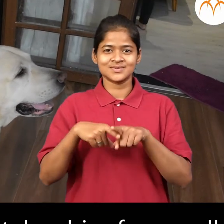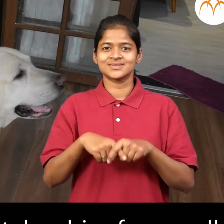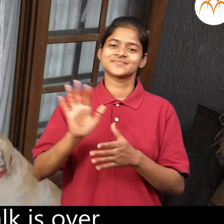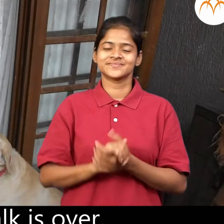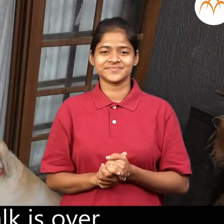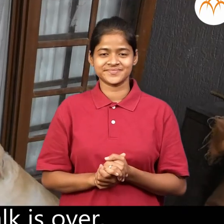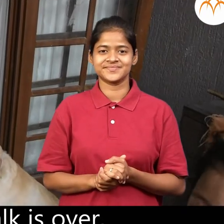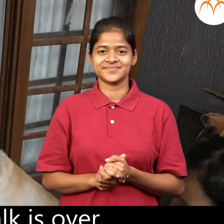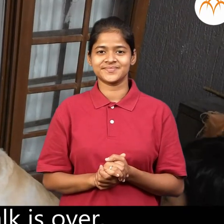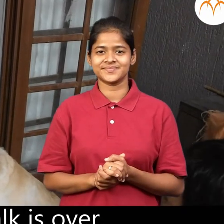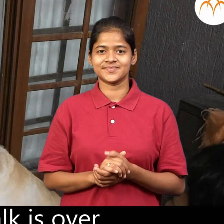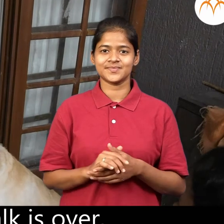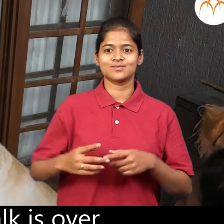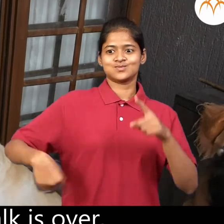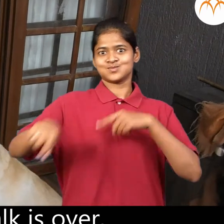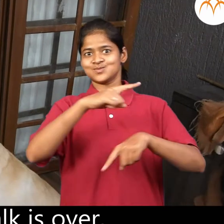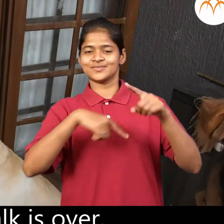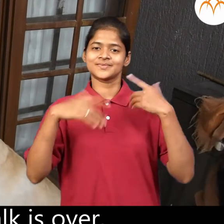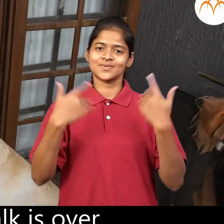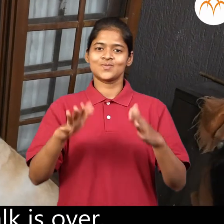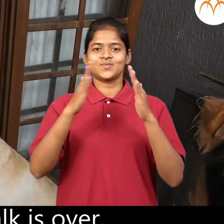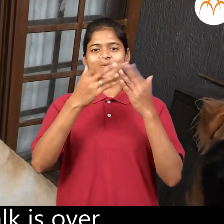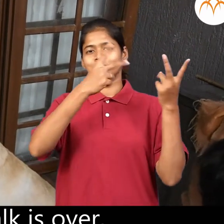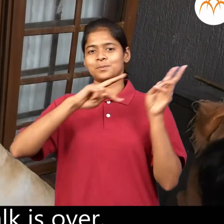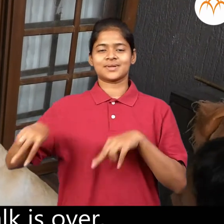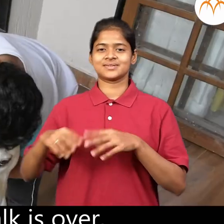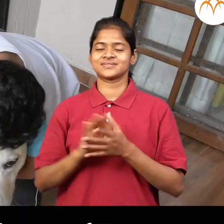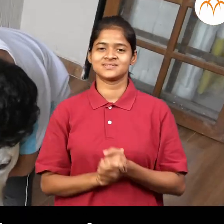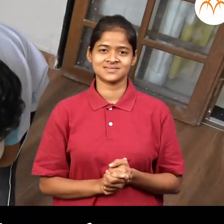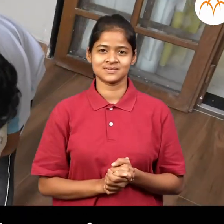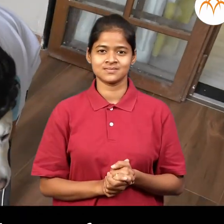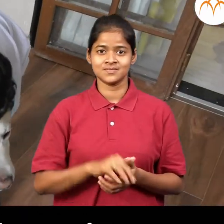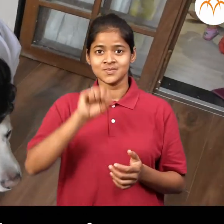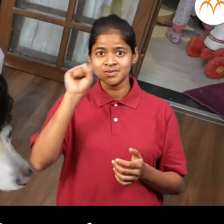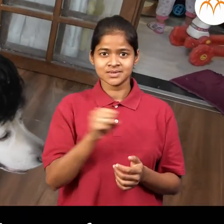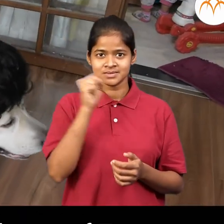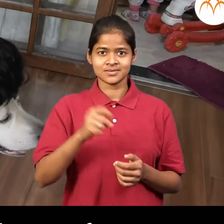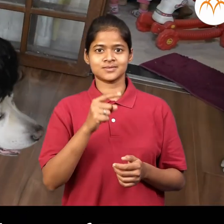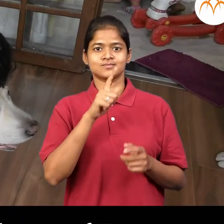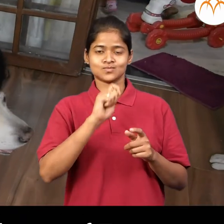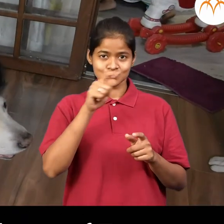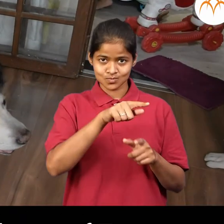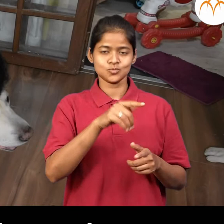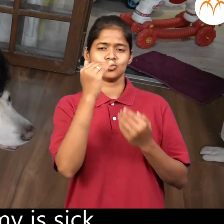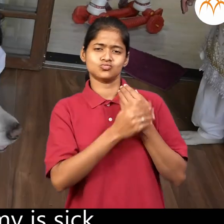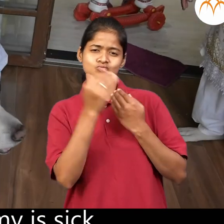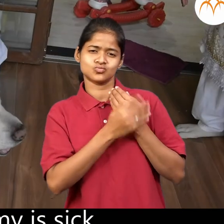After the walk is over, Sumit brings him home. Sumit takes good care of Tommy. When Tommy